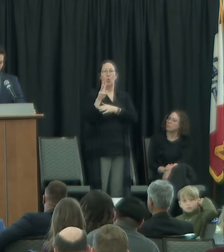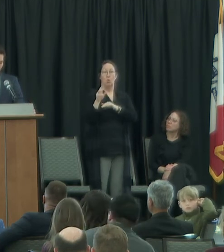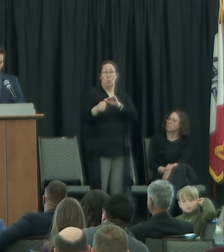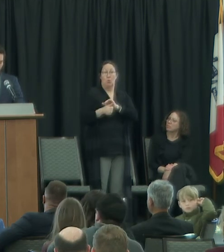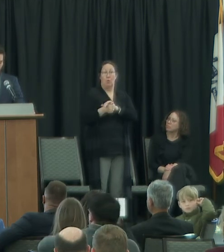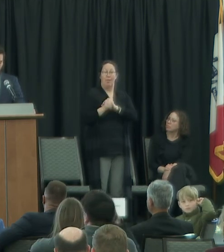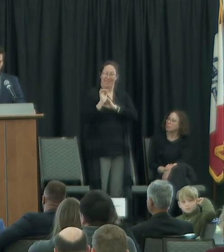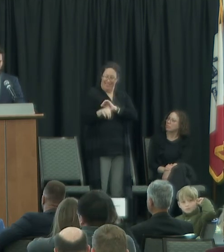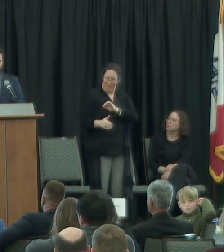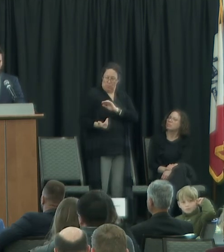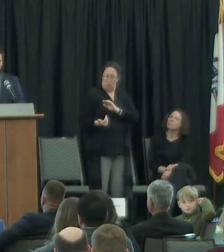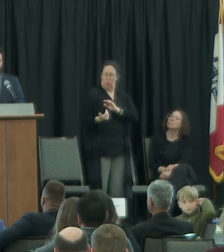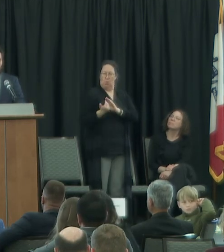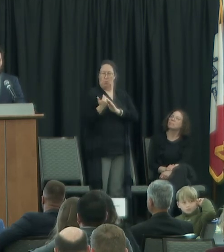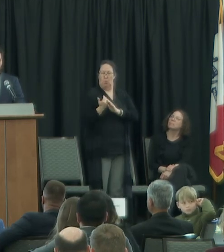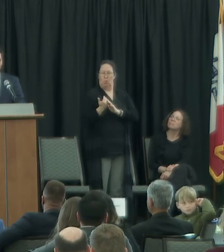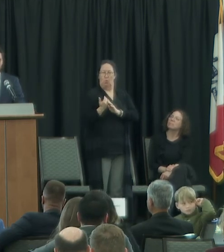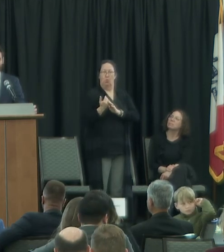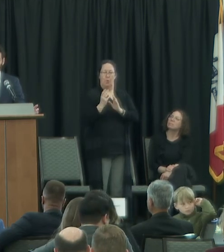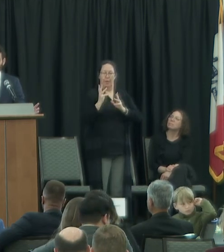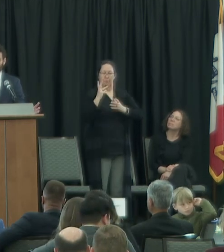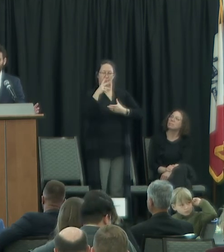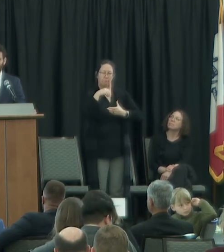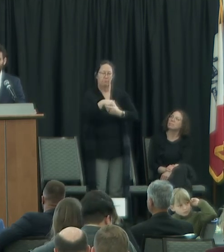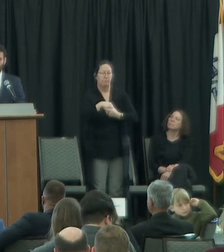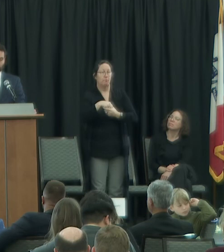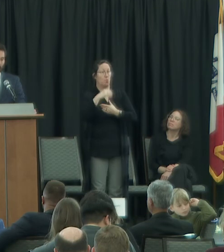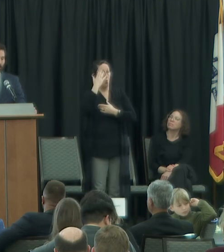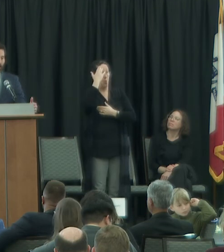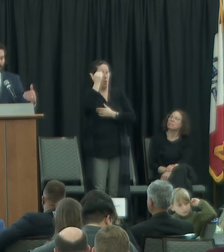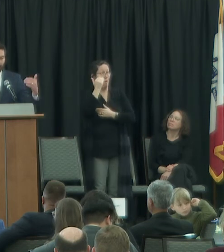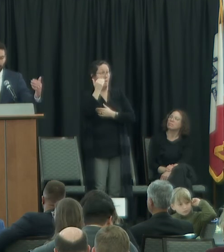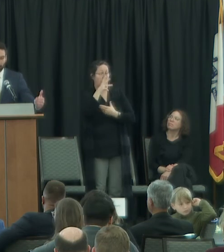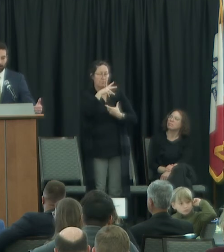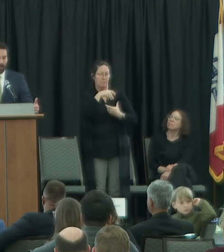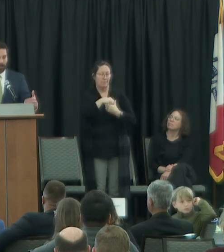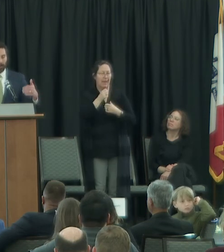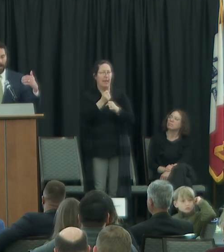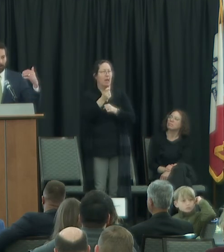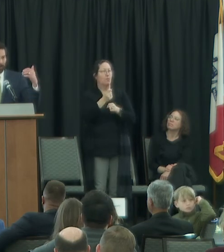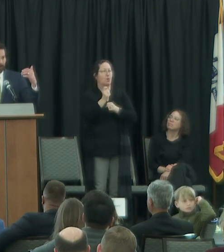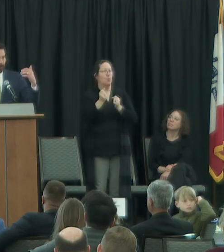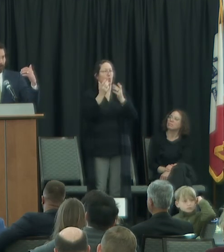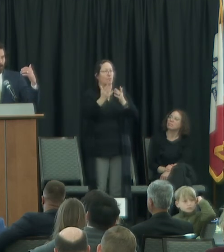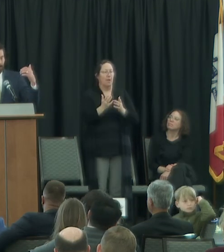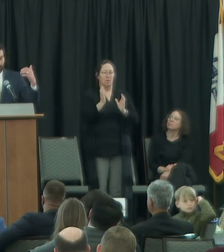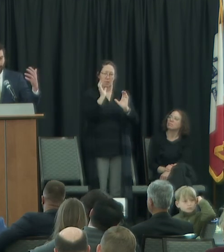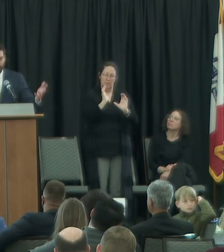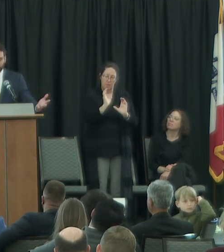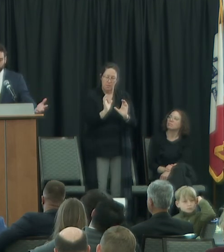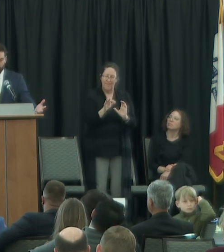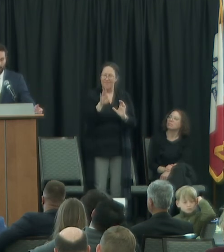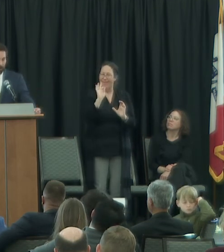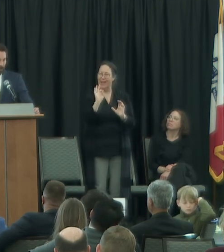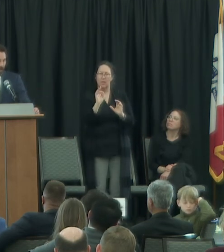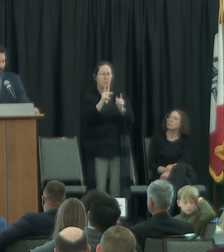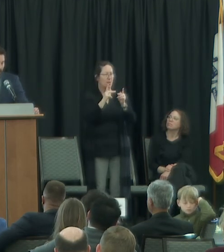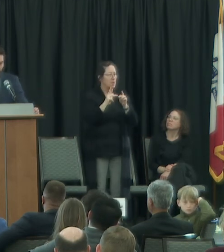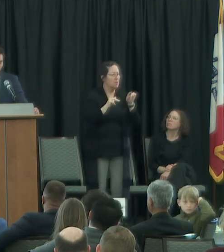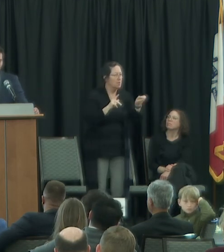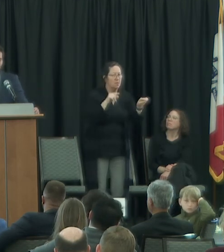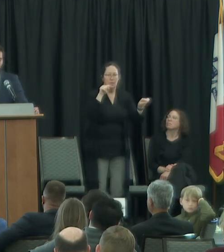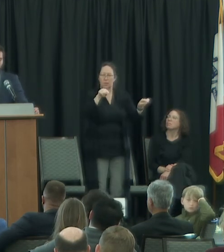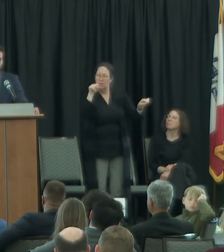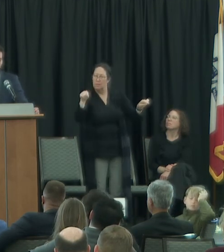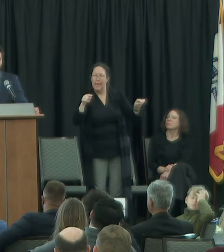an arena that we play in, because every year providers would have to find a location